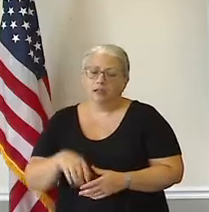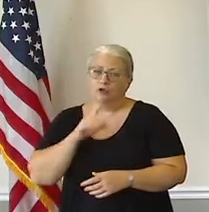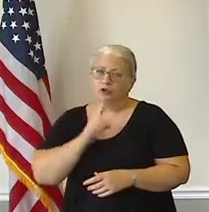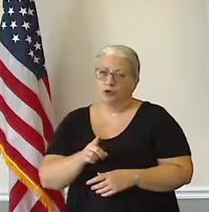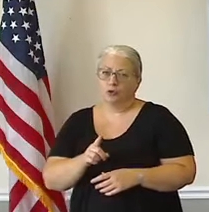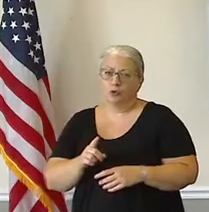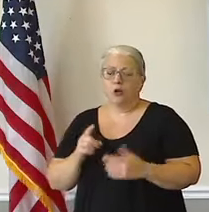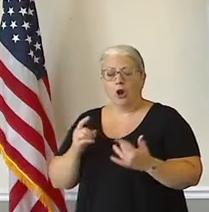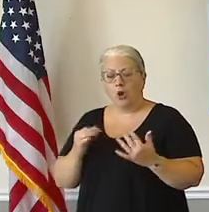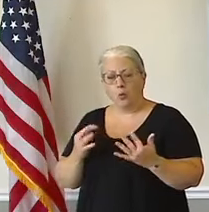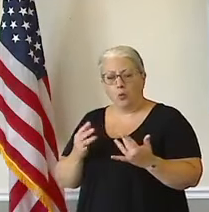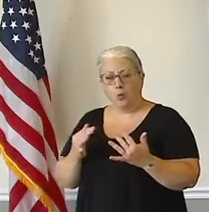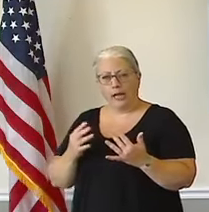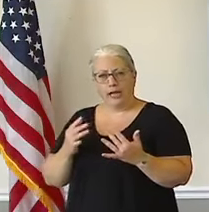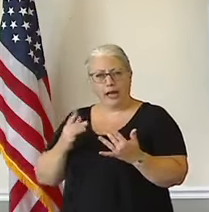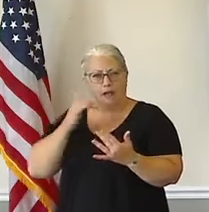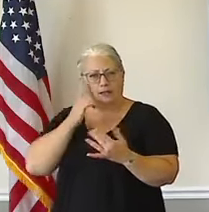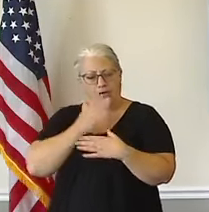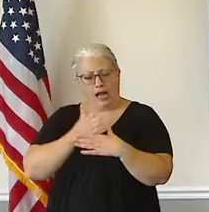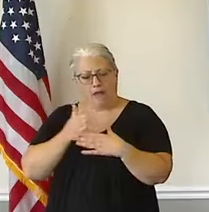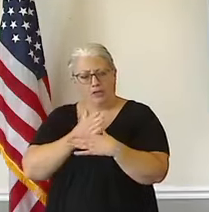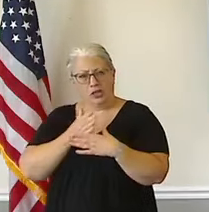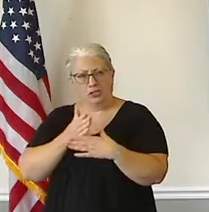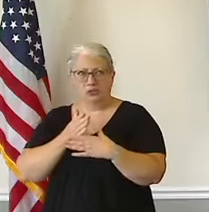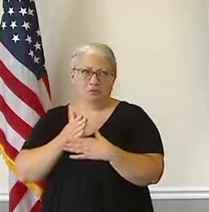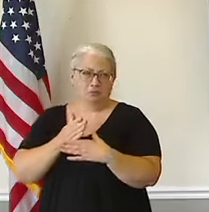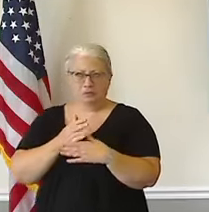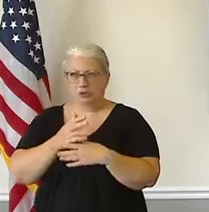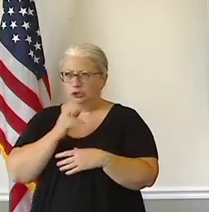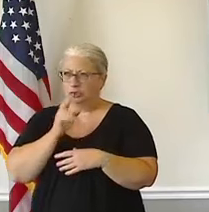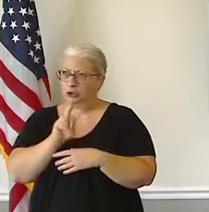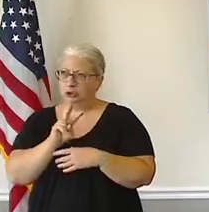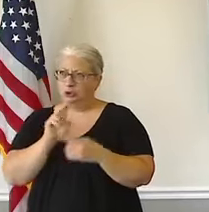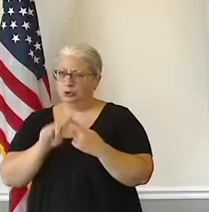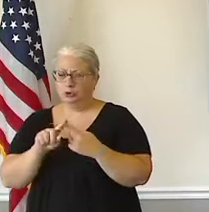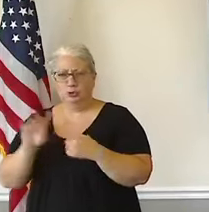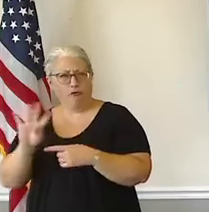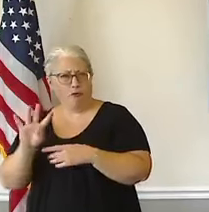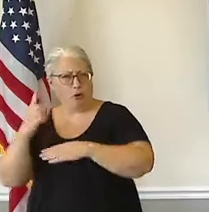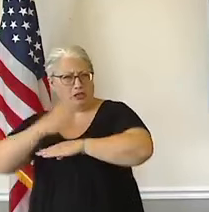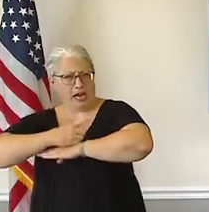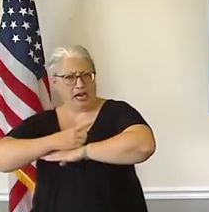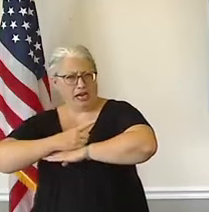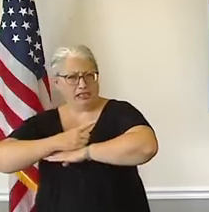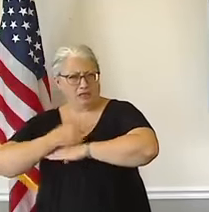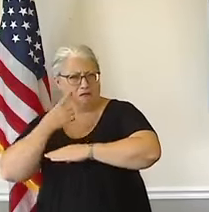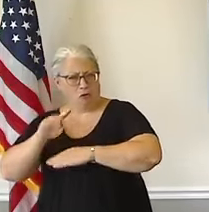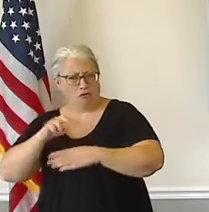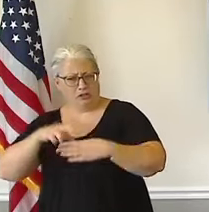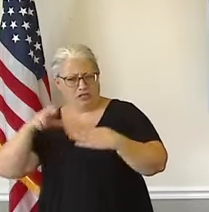it, the average is something in the neighborhood of 2 to 4 days. Does that sound right, or is it a little bit better than that, the